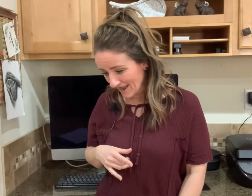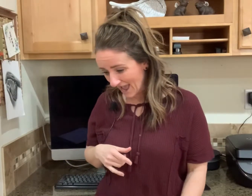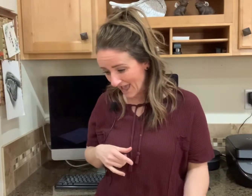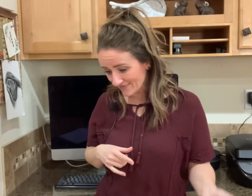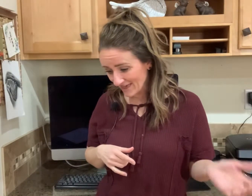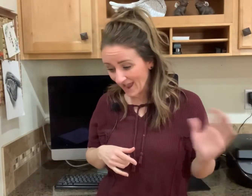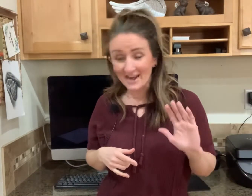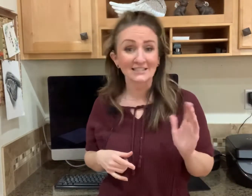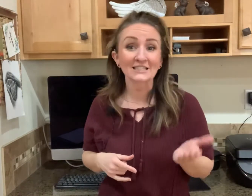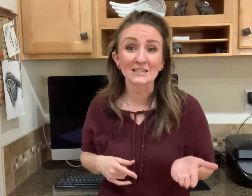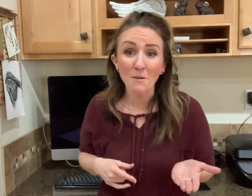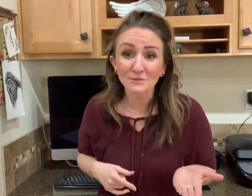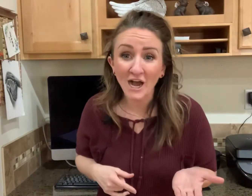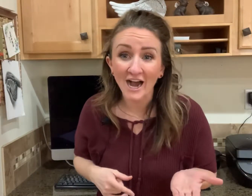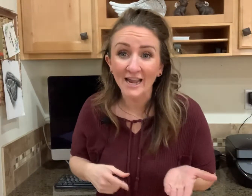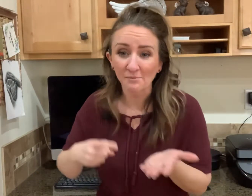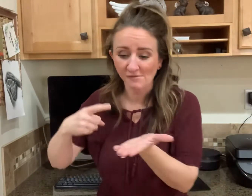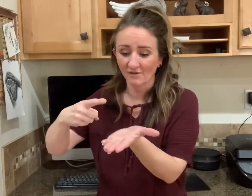And then sometimes